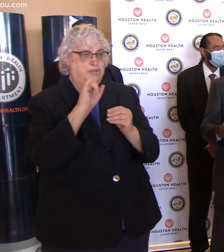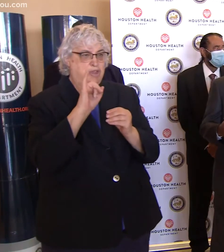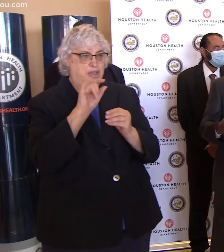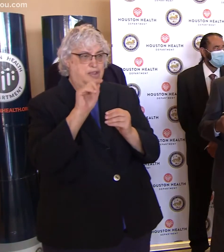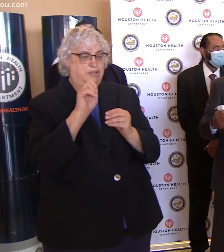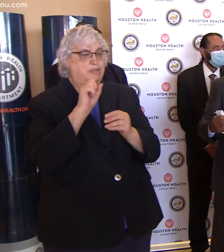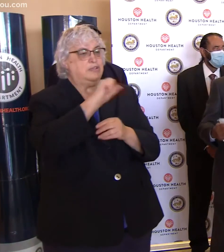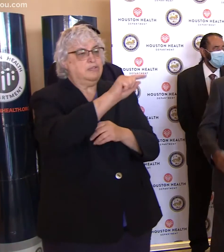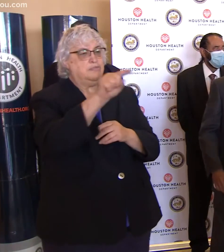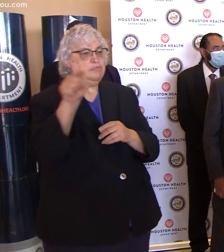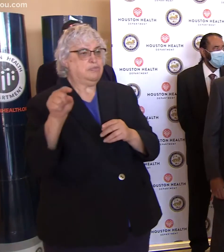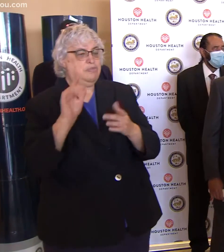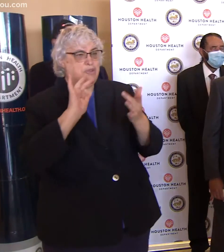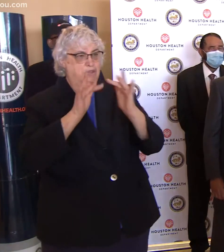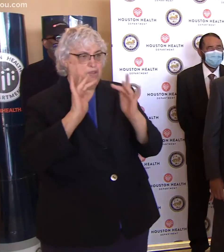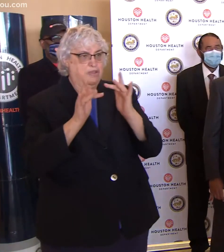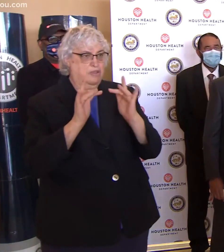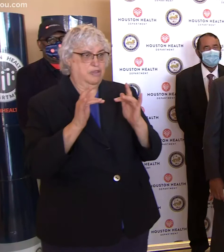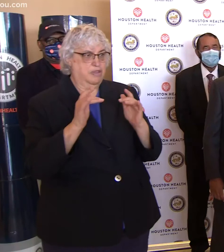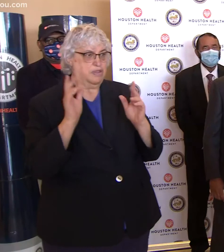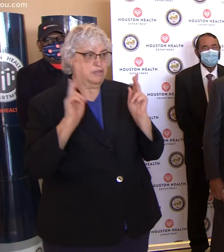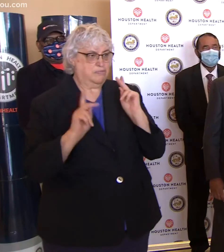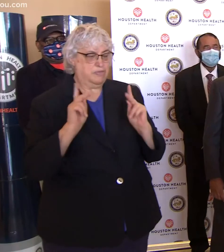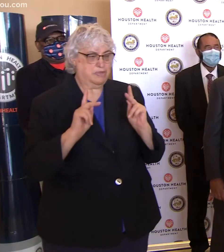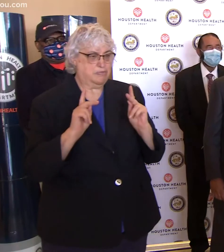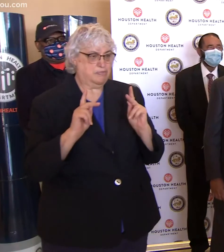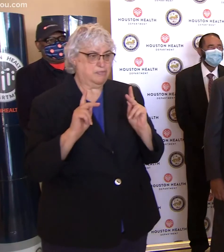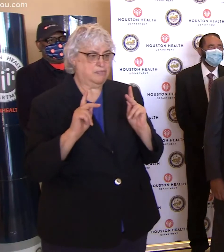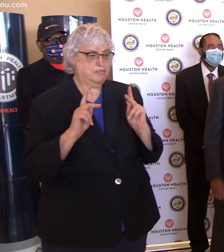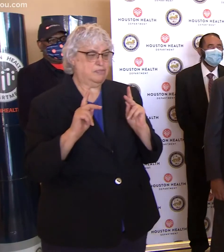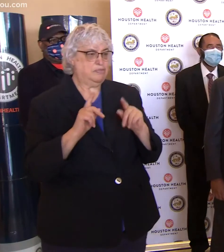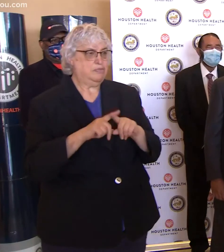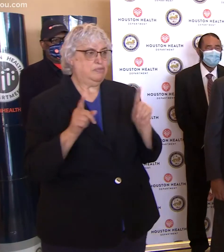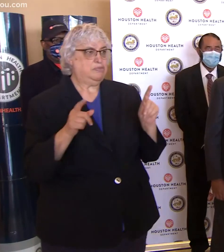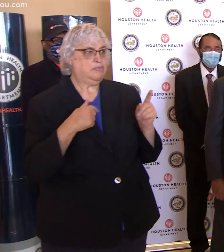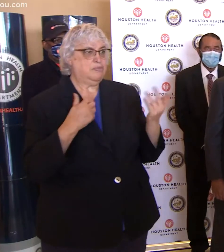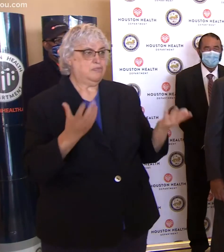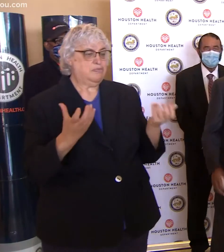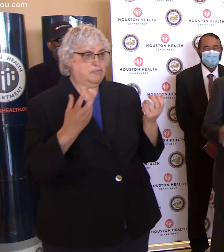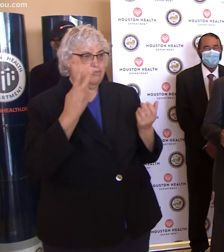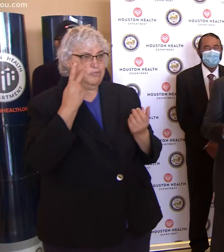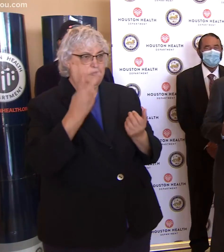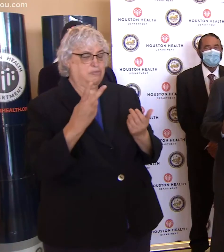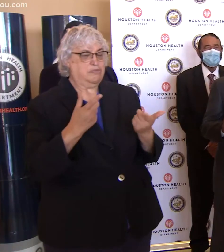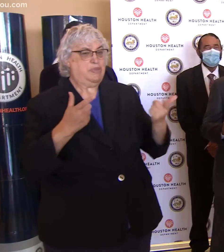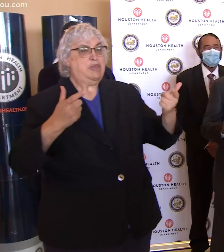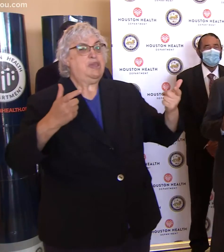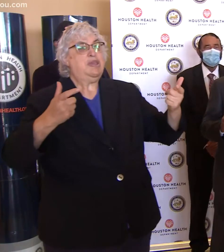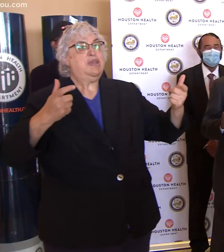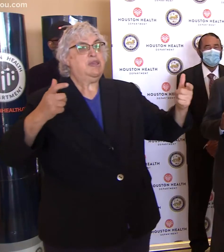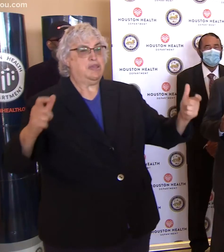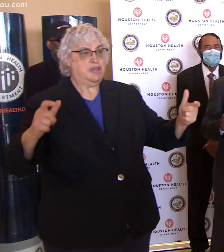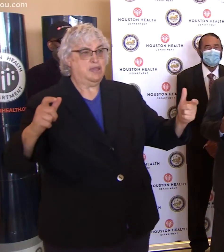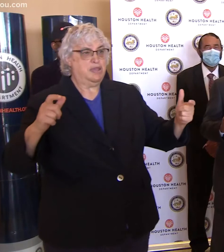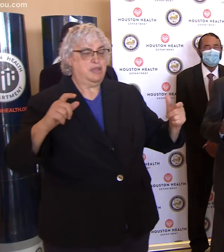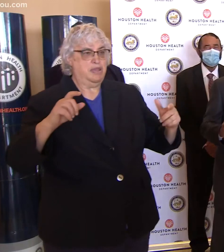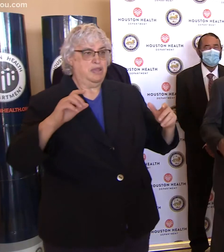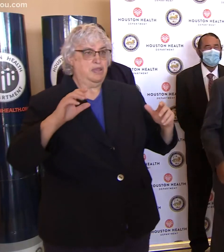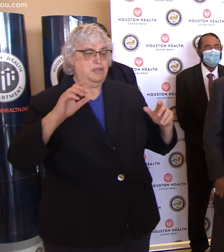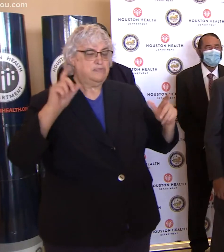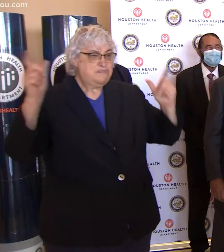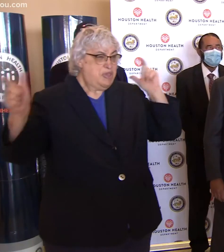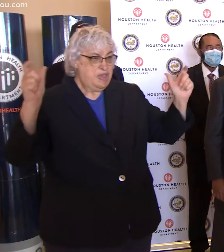available. We'll have online opportunities as well for people. But I really would like to see a mass mega site set